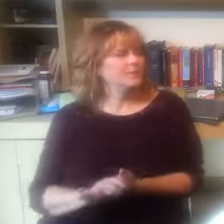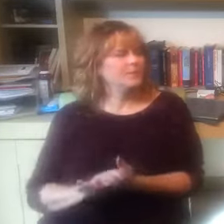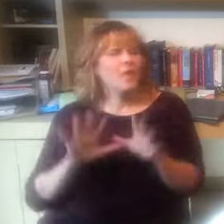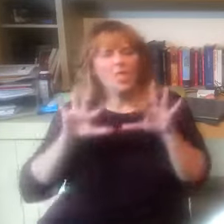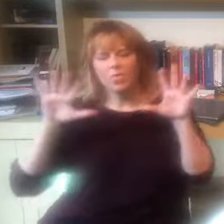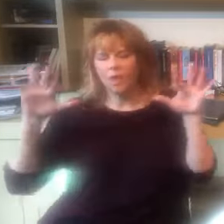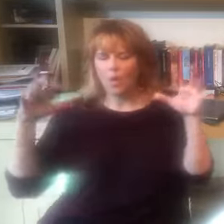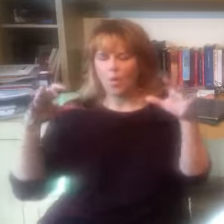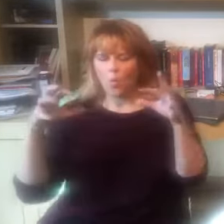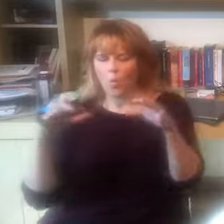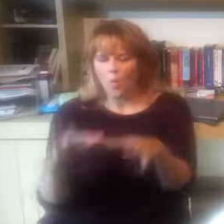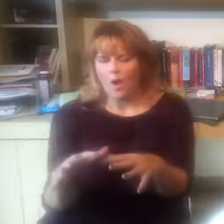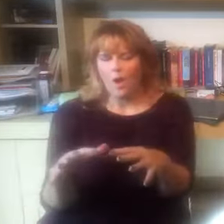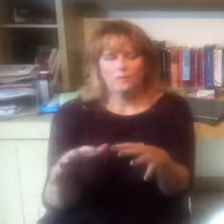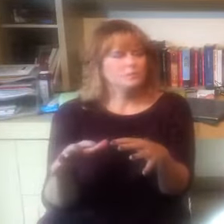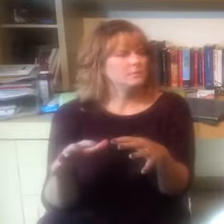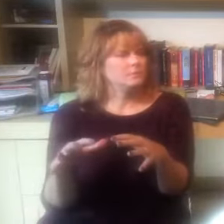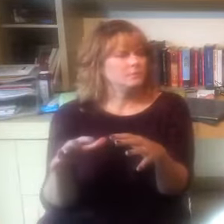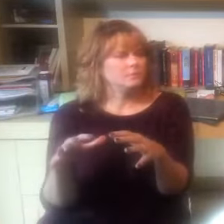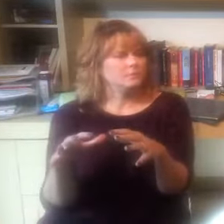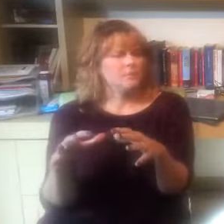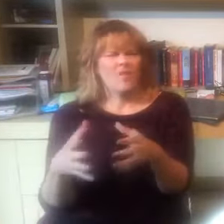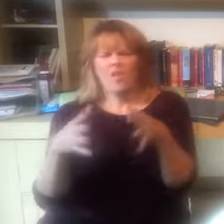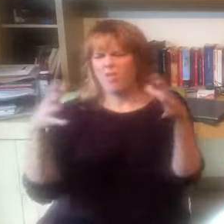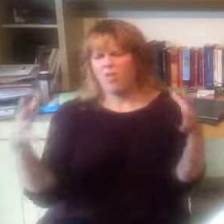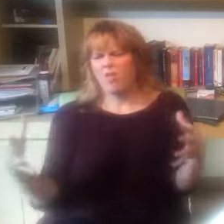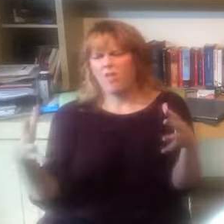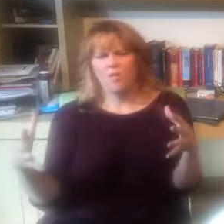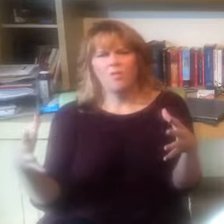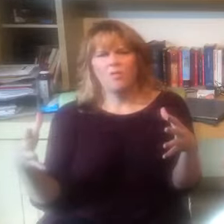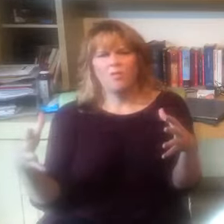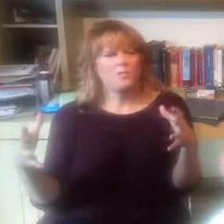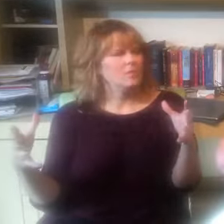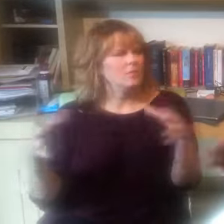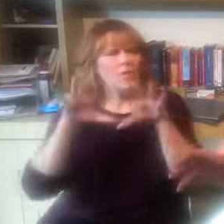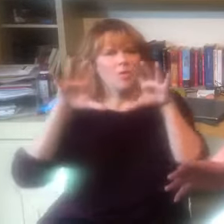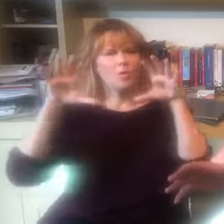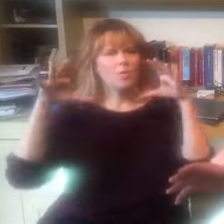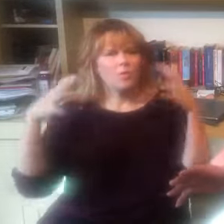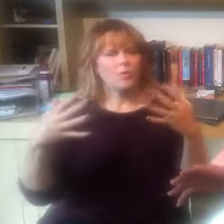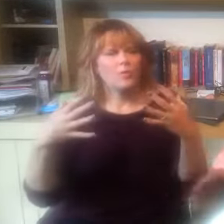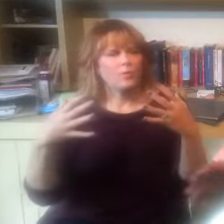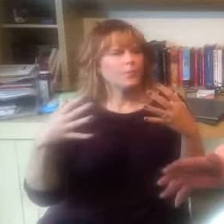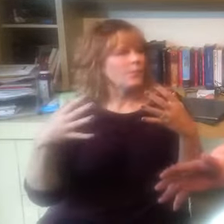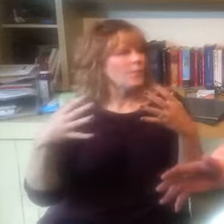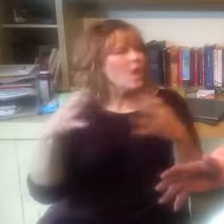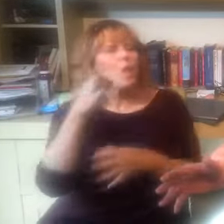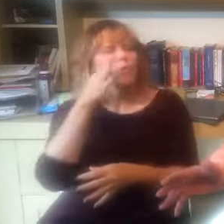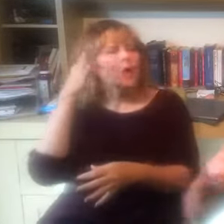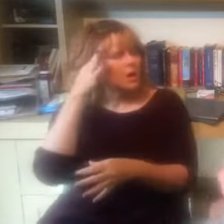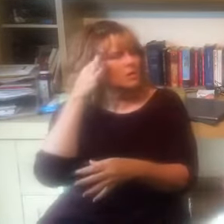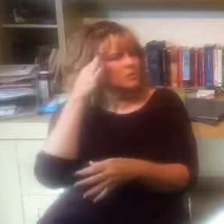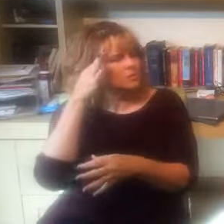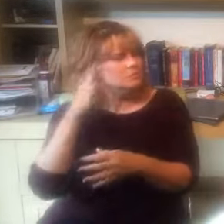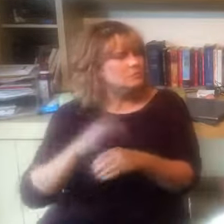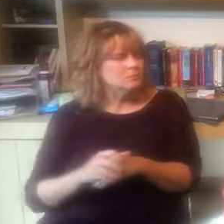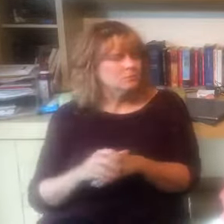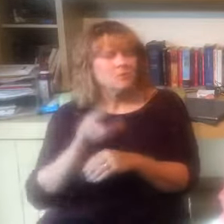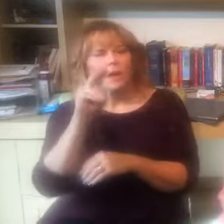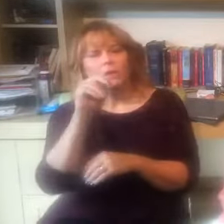became, we ran big crowds, but it became where it was all Navajo American